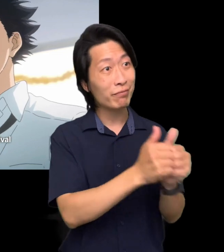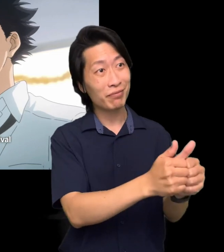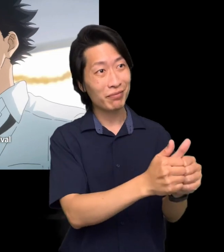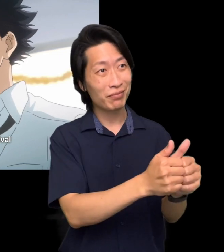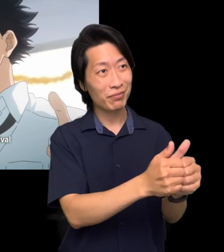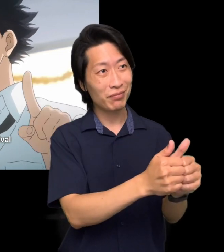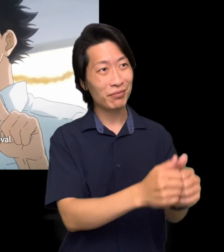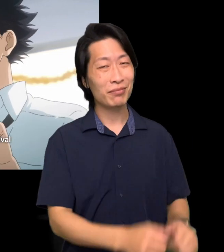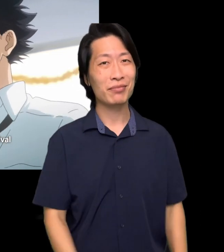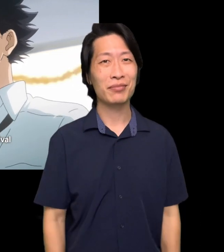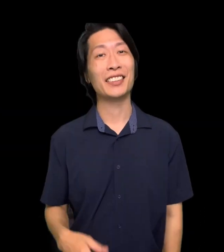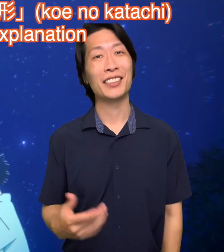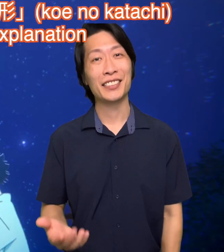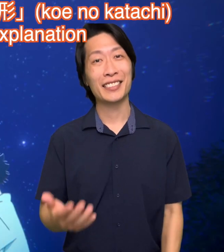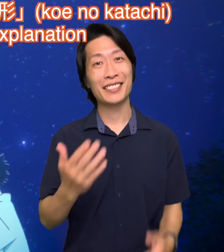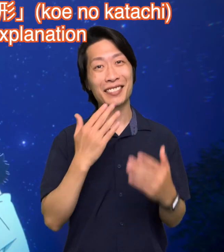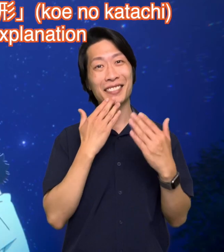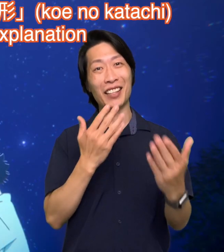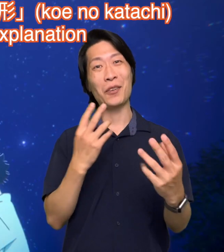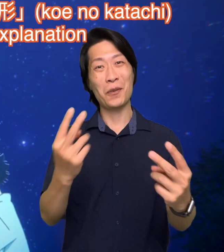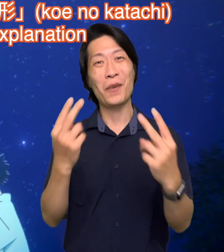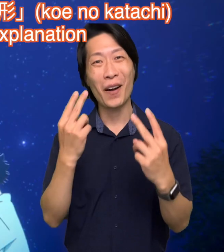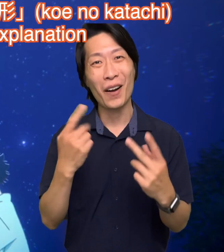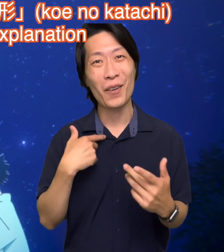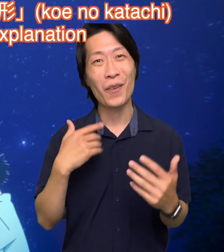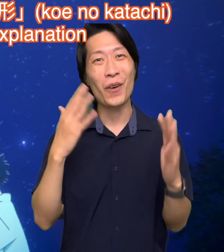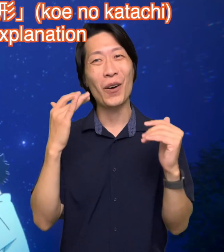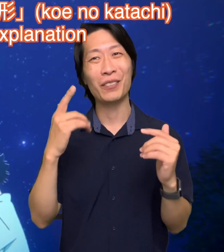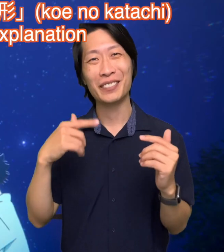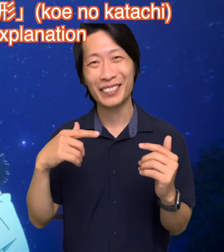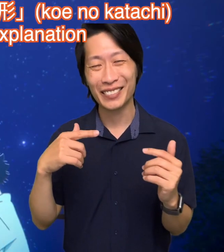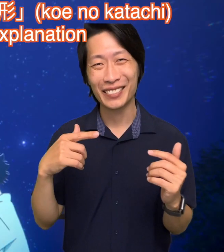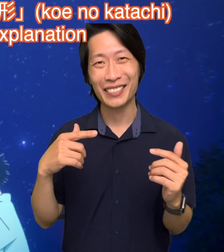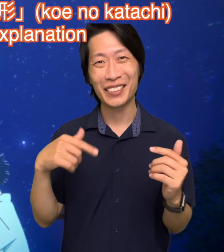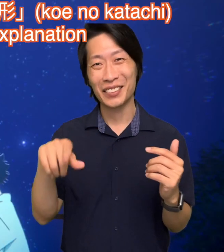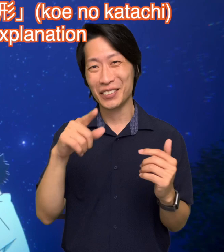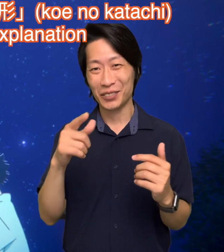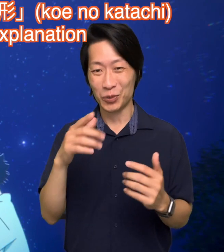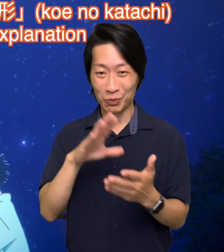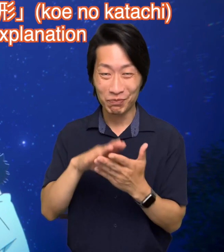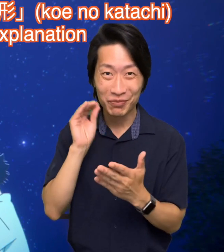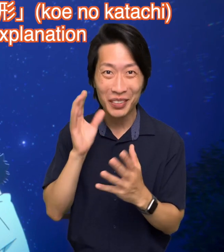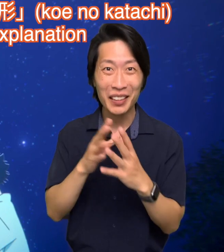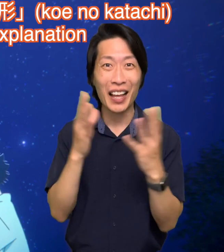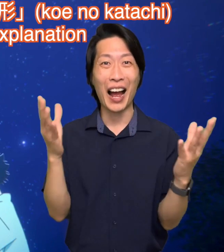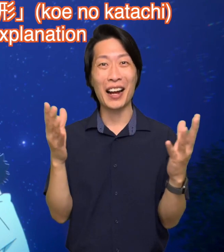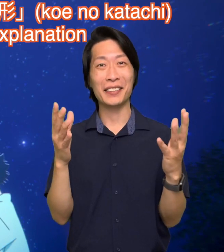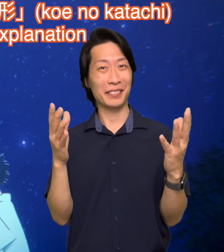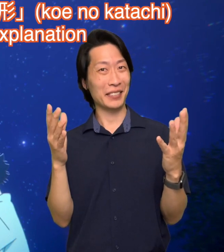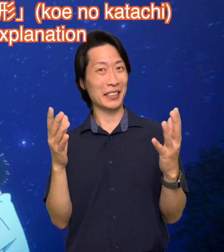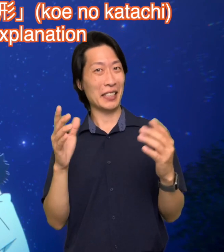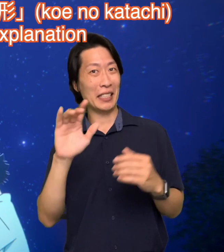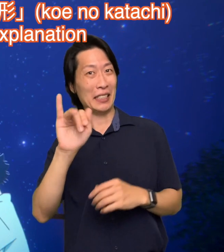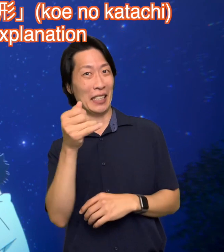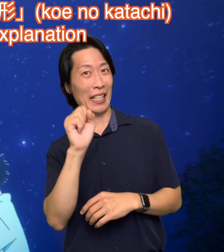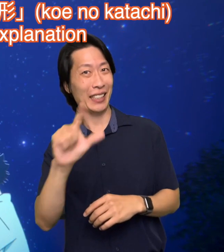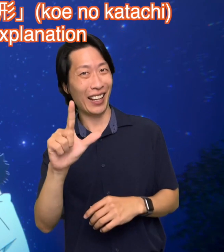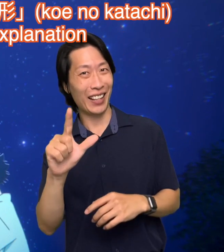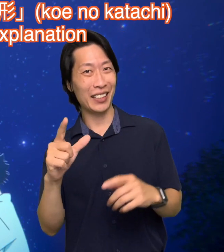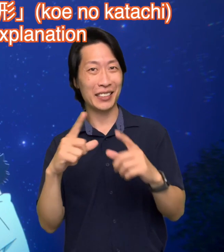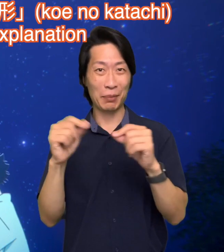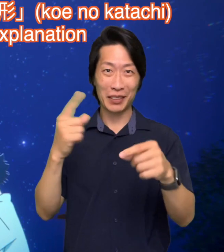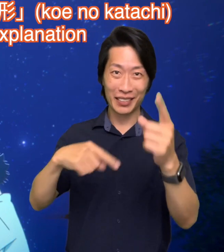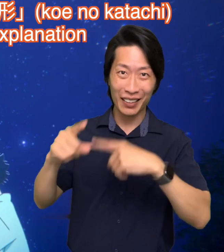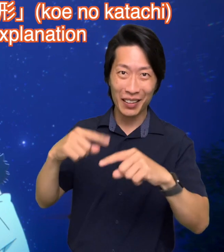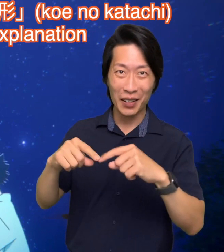Everyone go together. Well, thank you for watching. I hope this video has helped you learn a lot of JSL